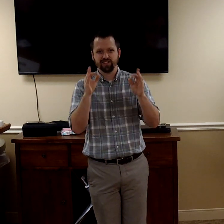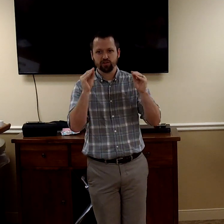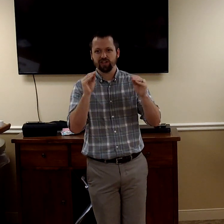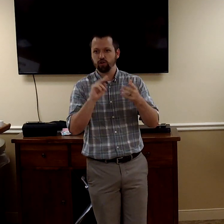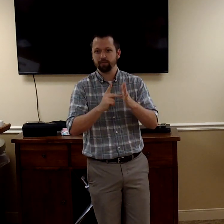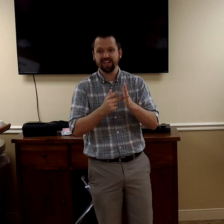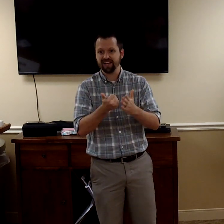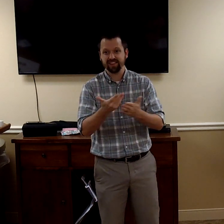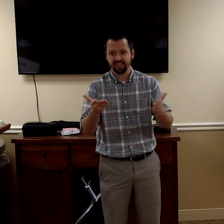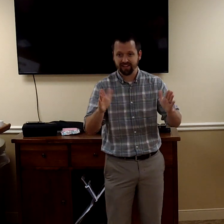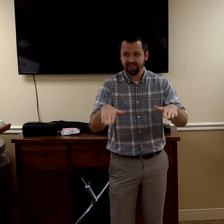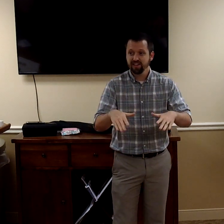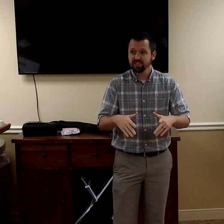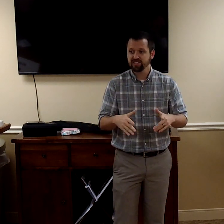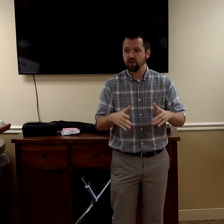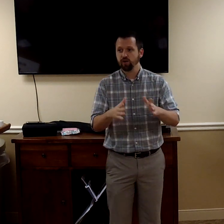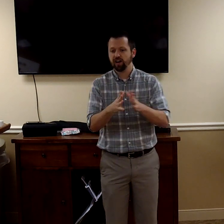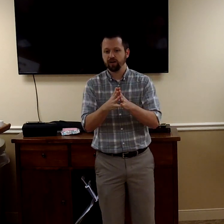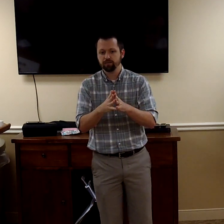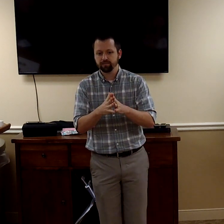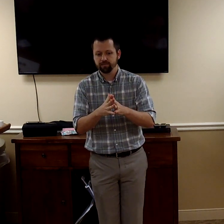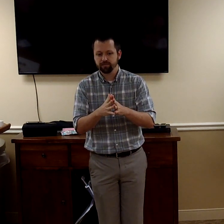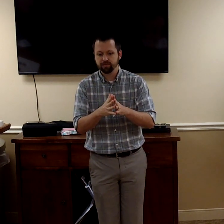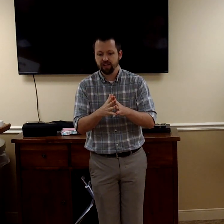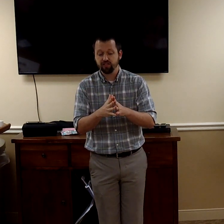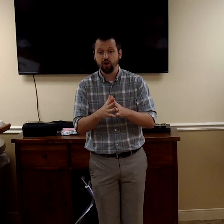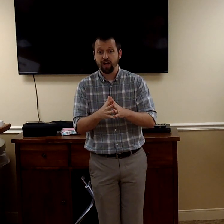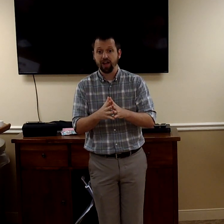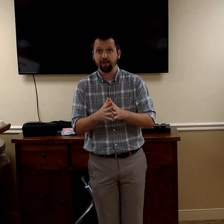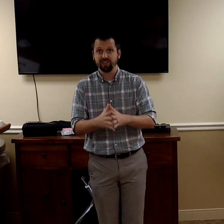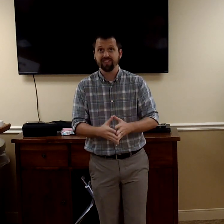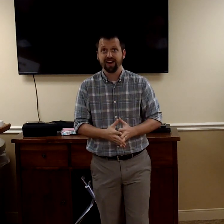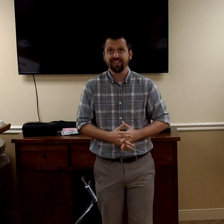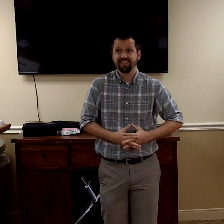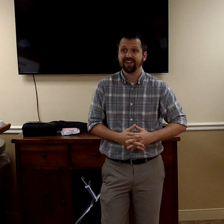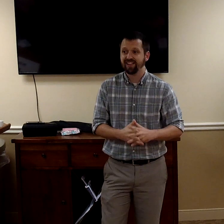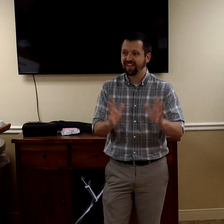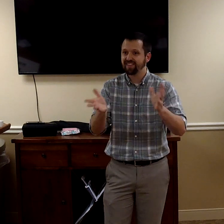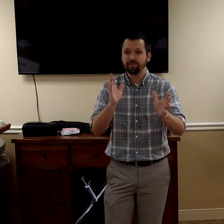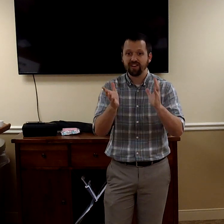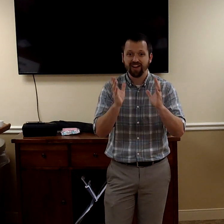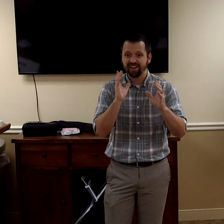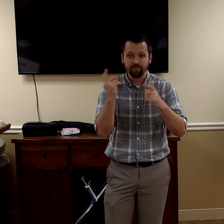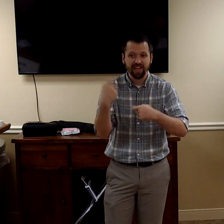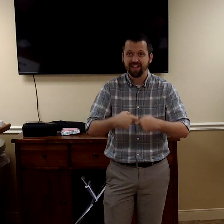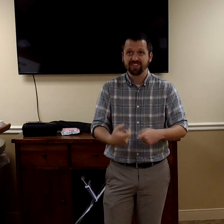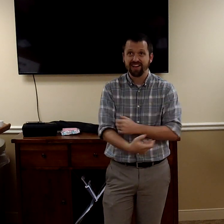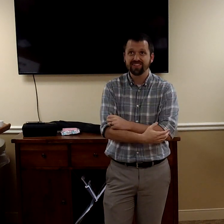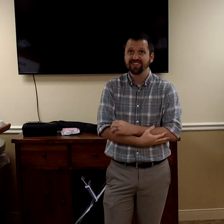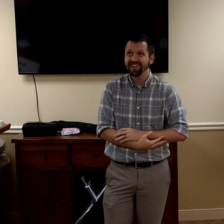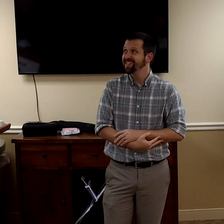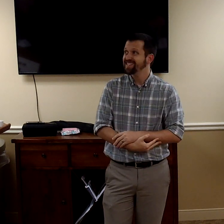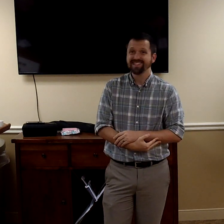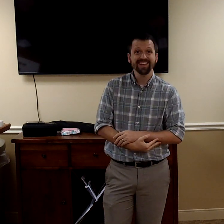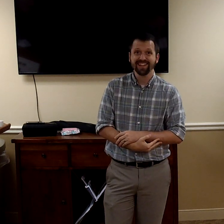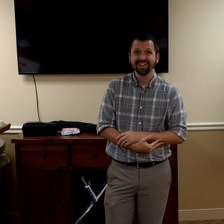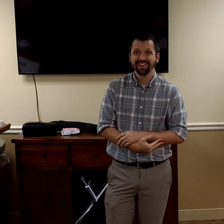you that don't mean anything. So, and so I'm sitting there, I'd sit in class, and they'd be talking in Spanish, and I would just, see.